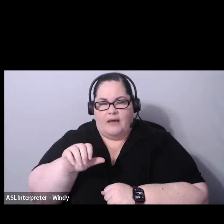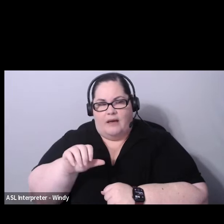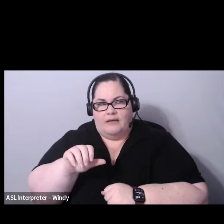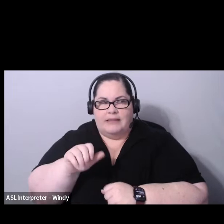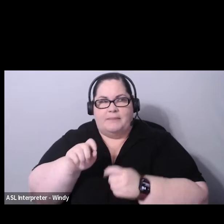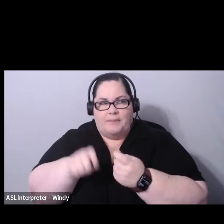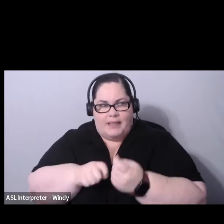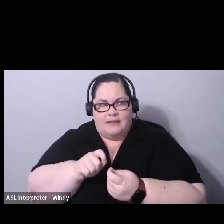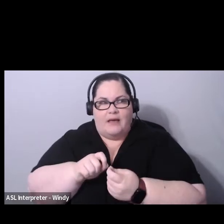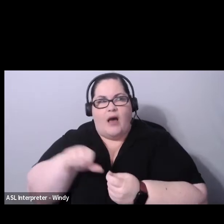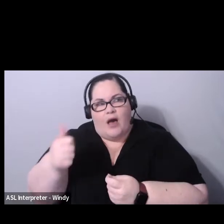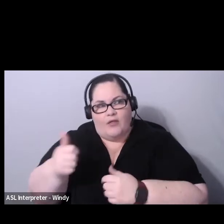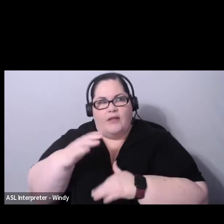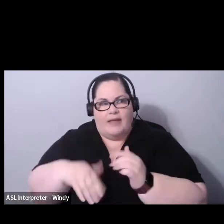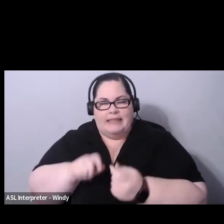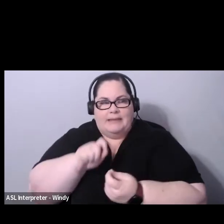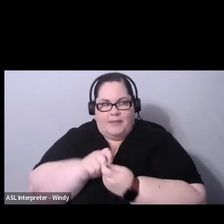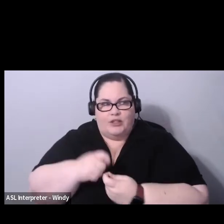Let's see.